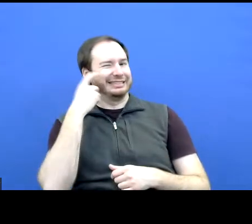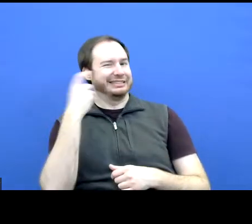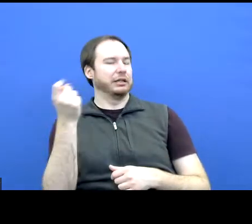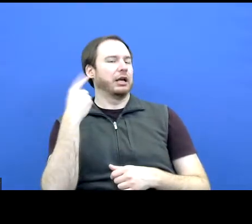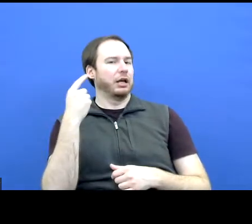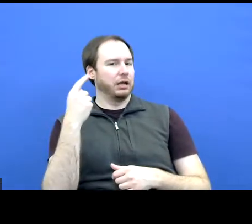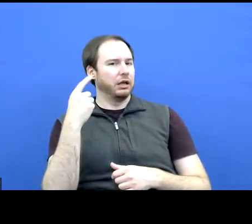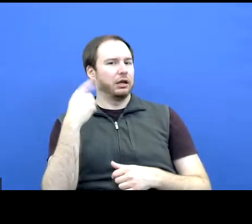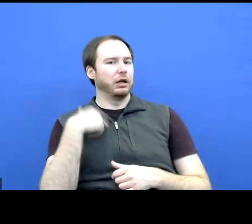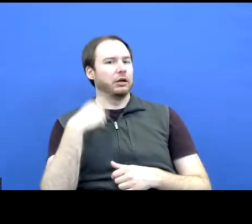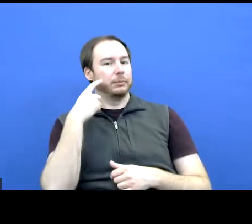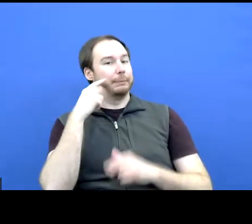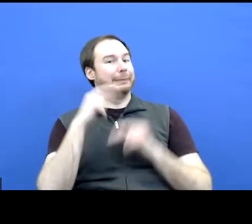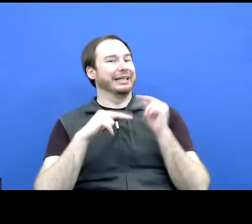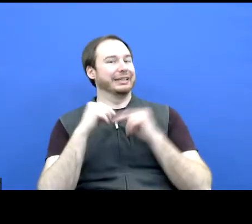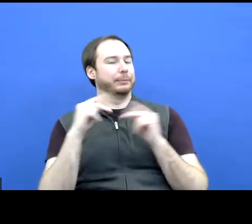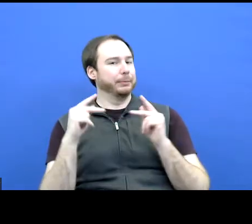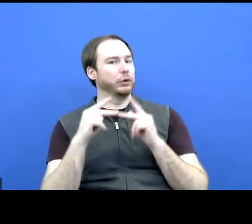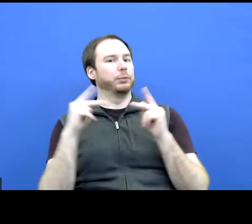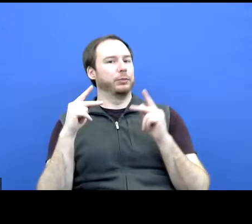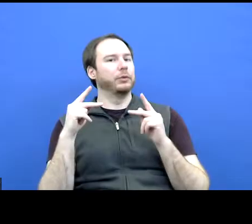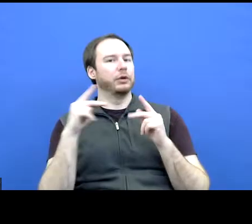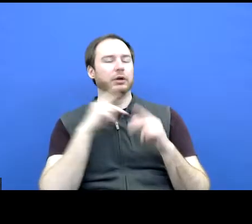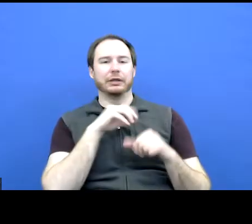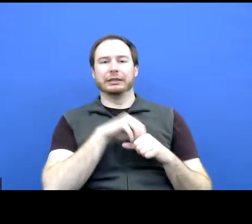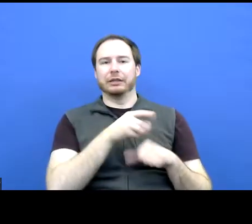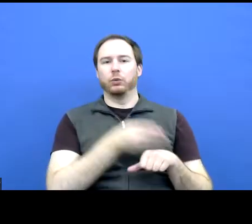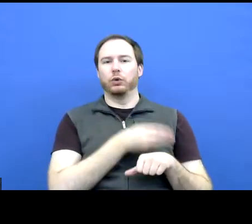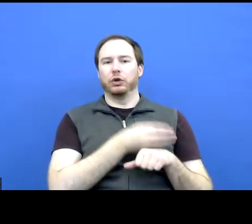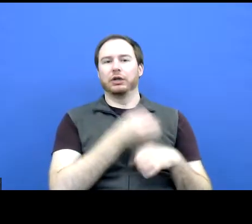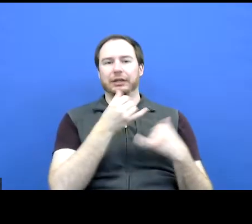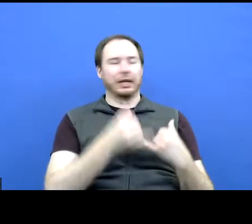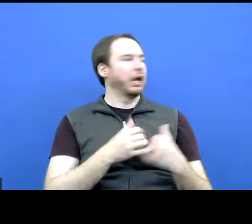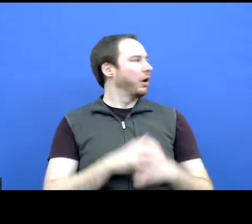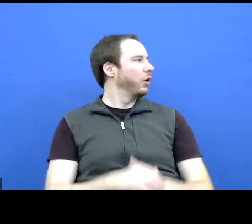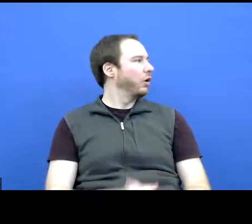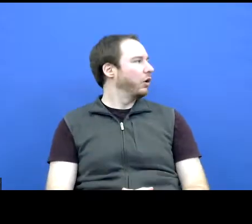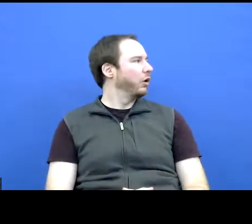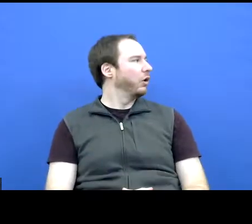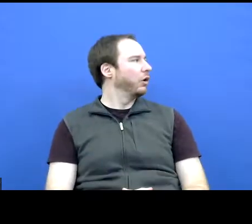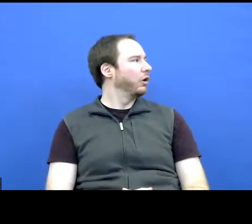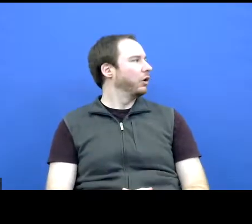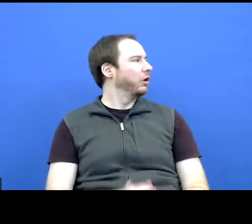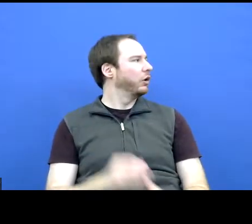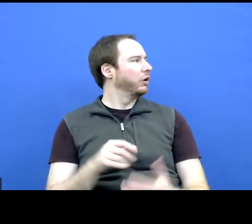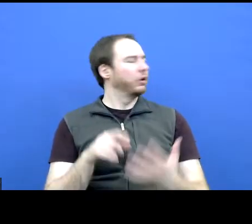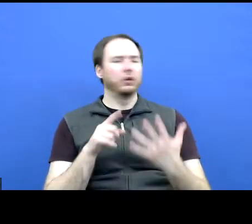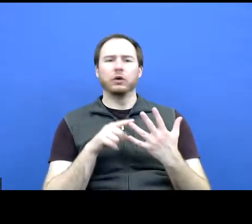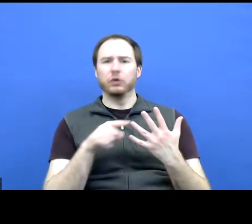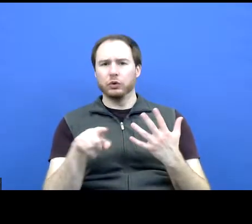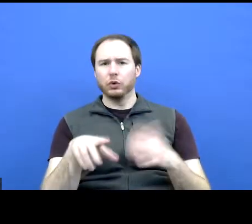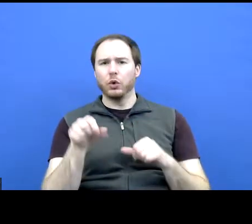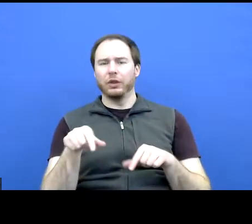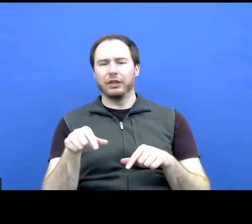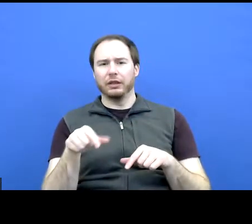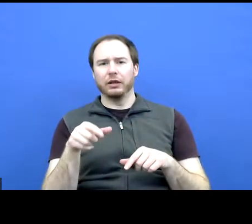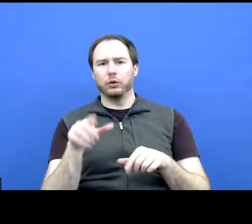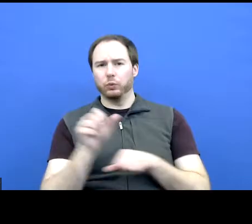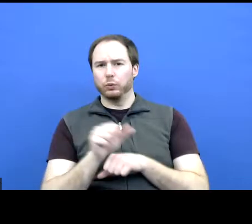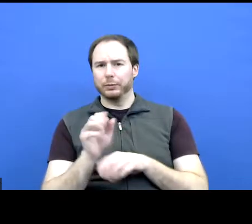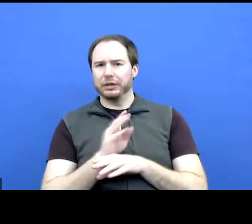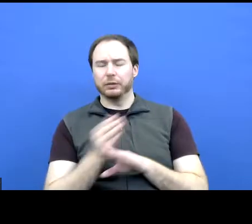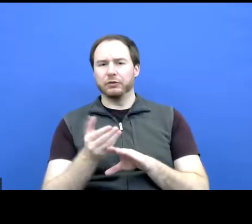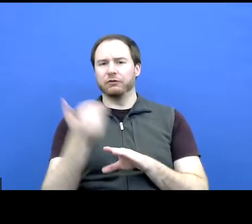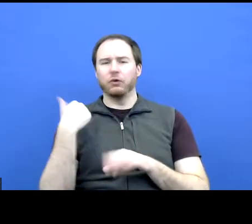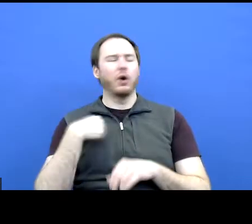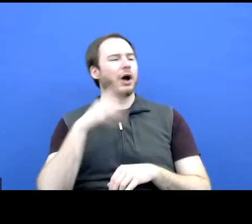I just got my building permit. They're actually in the inside working now as we speak. Okay. Were you doing this somewhere else besides here? I just will go